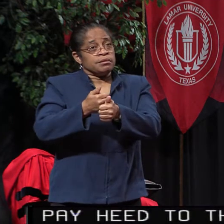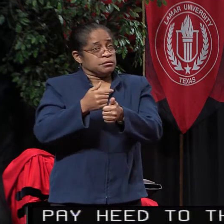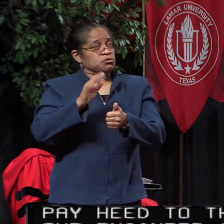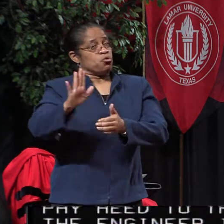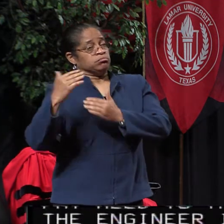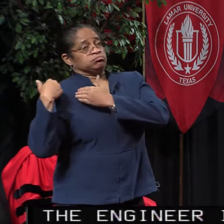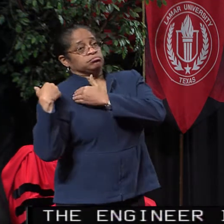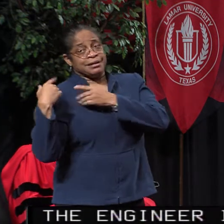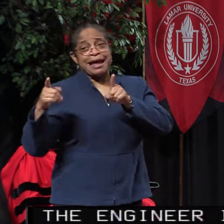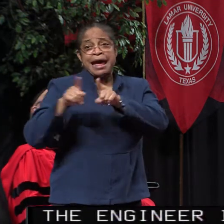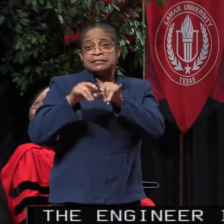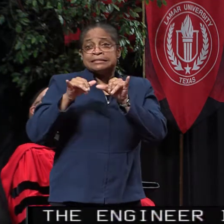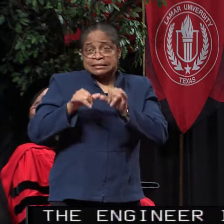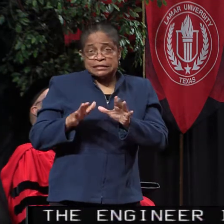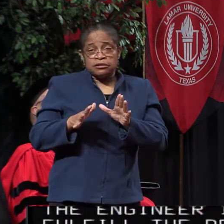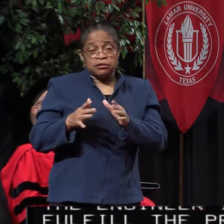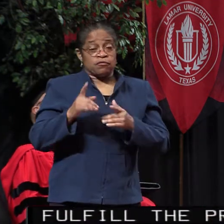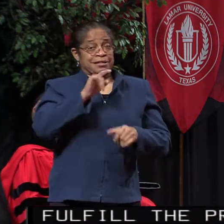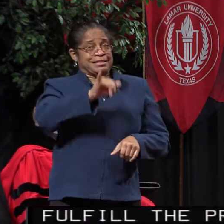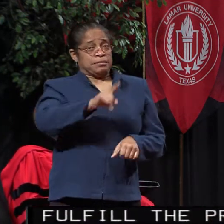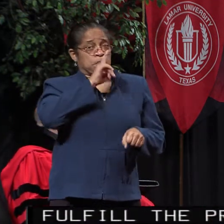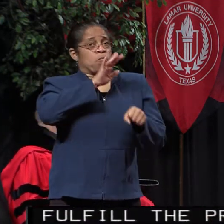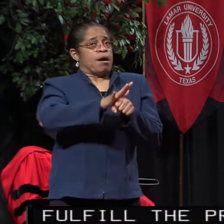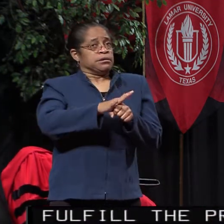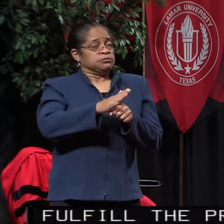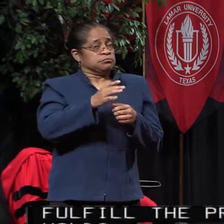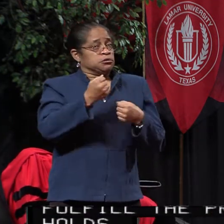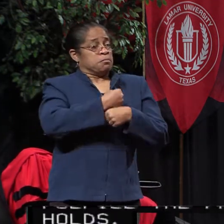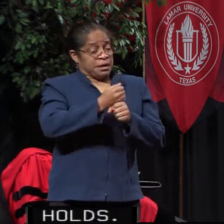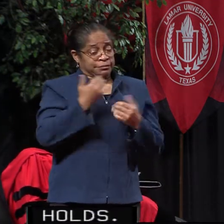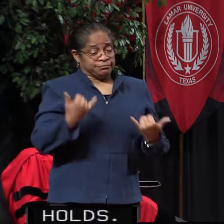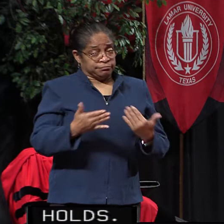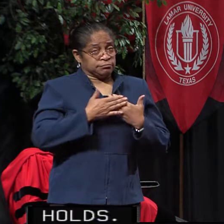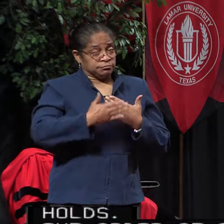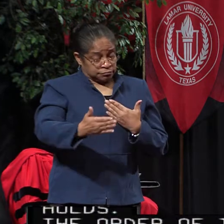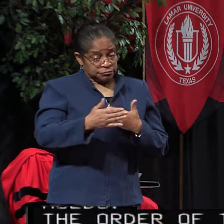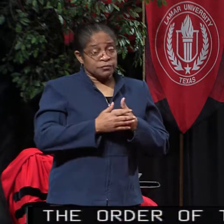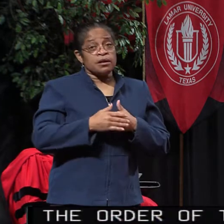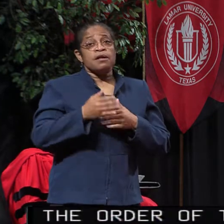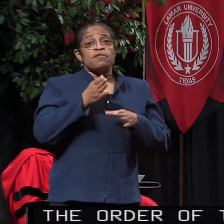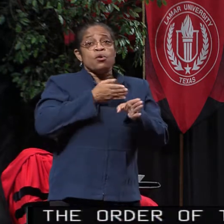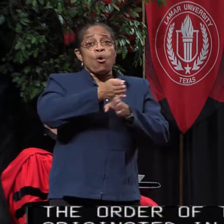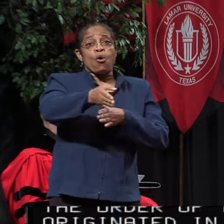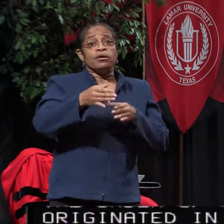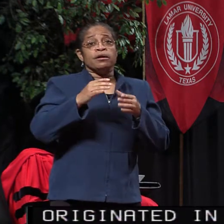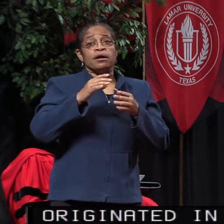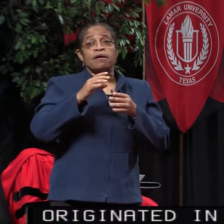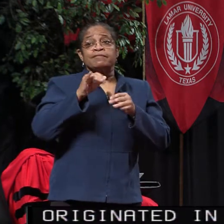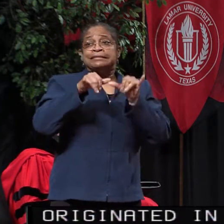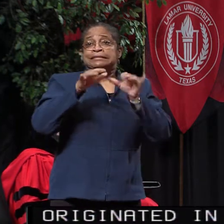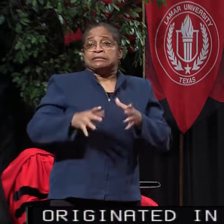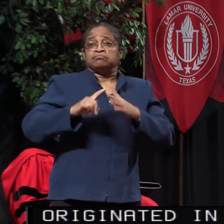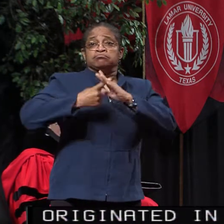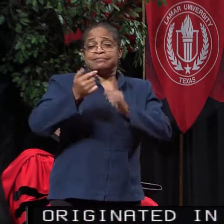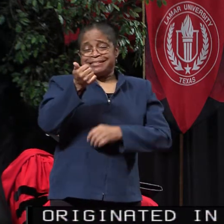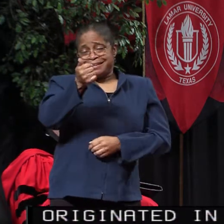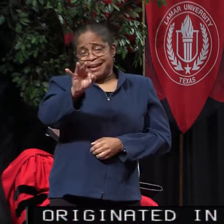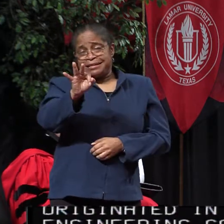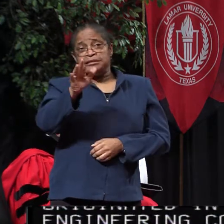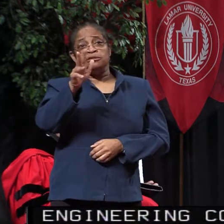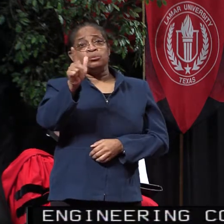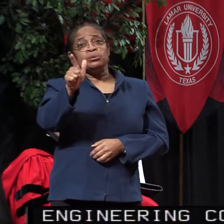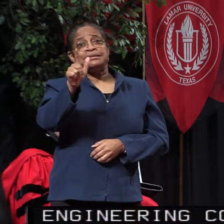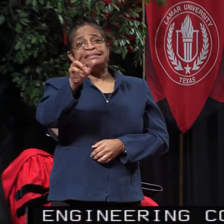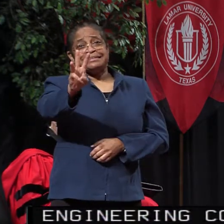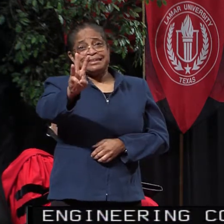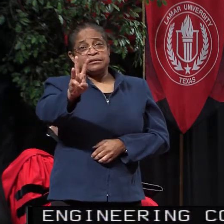to fulfill the promise this day holds. The Order of the Engineer originated in 1926. When our engineering